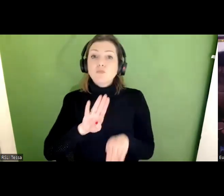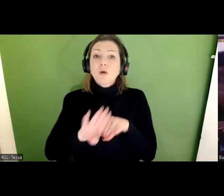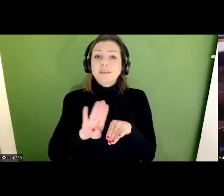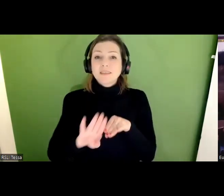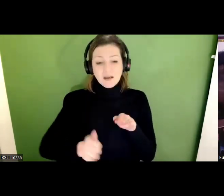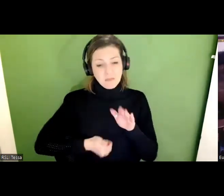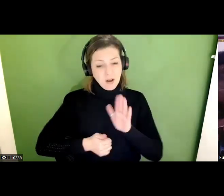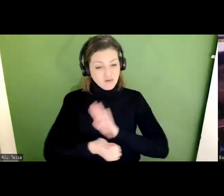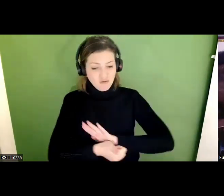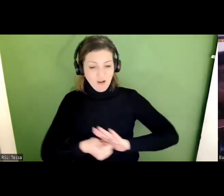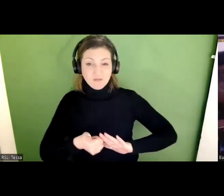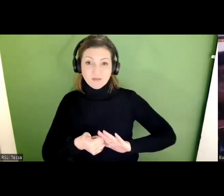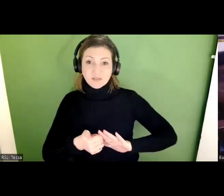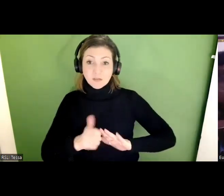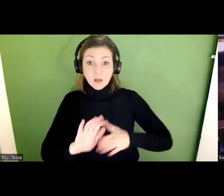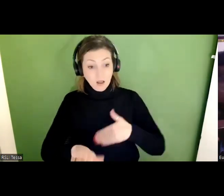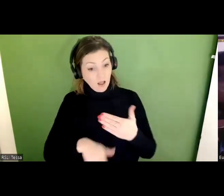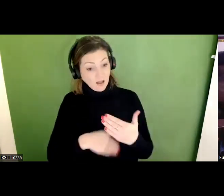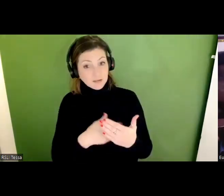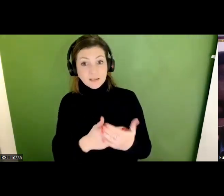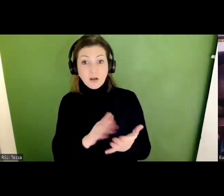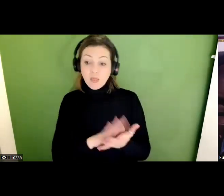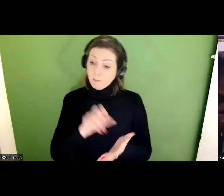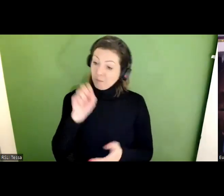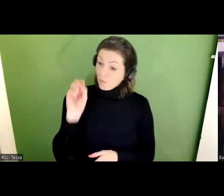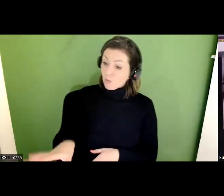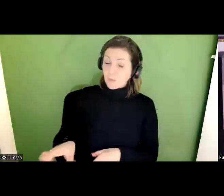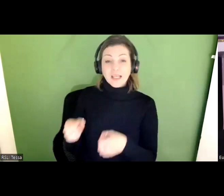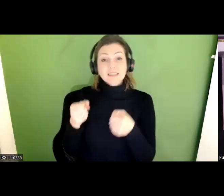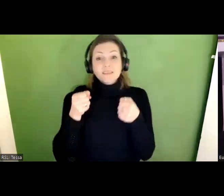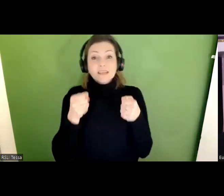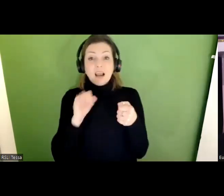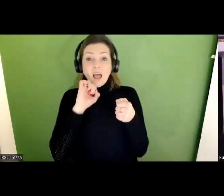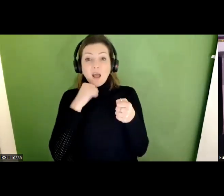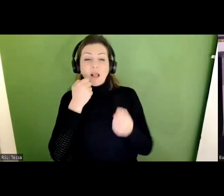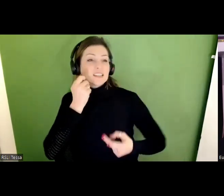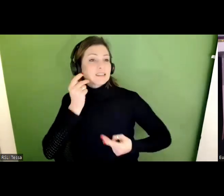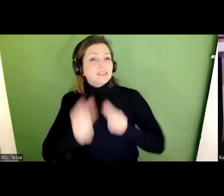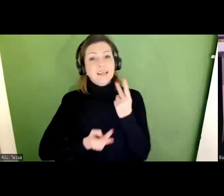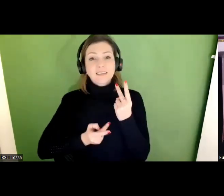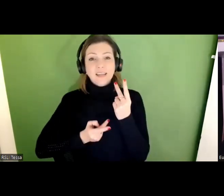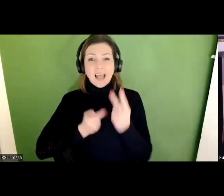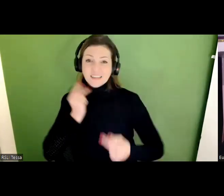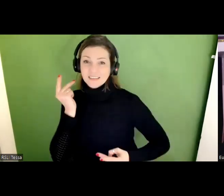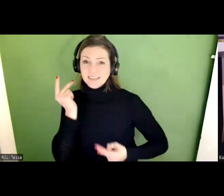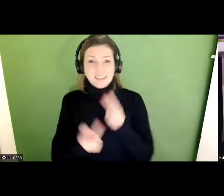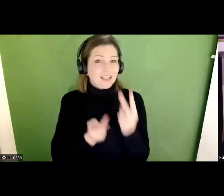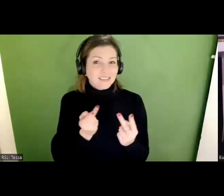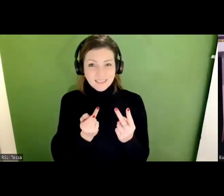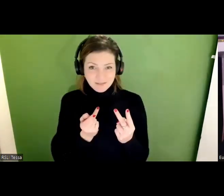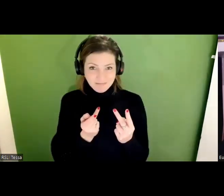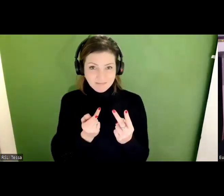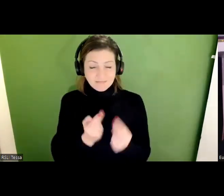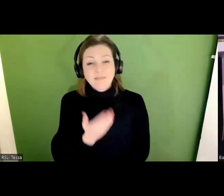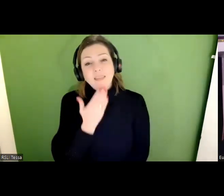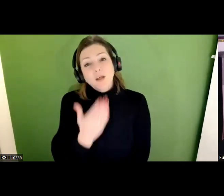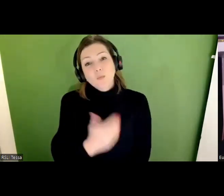cell, I will sing and sing. Thank you very much.